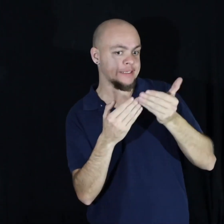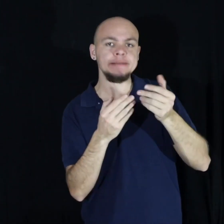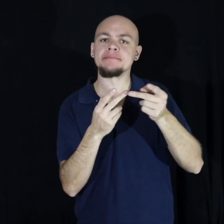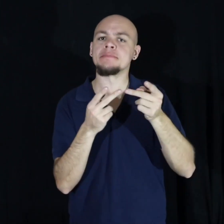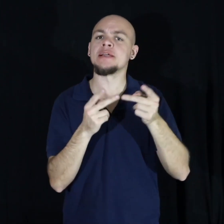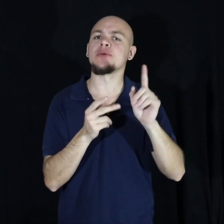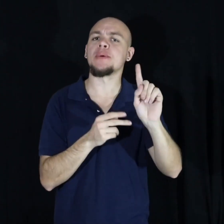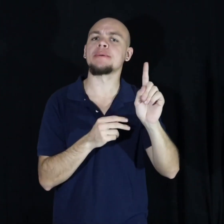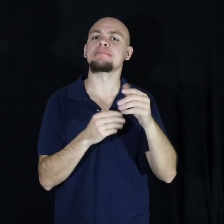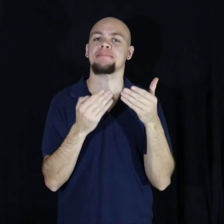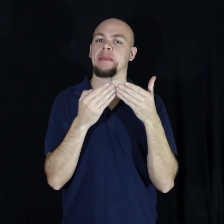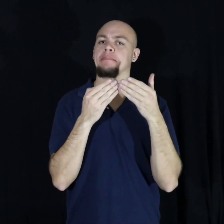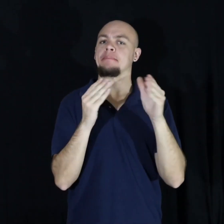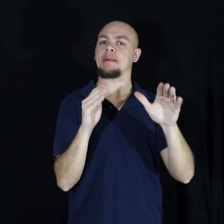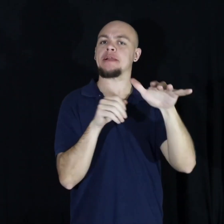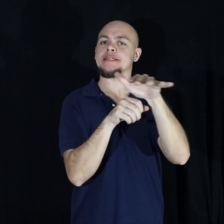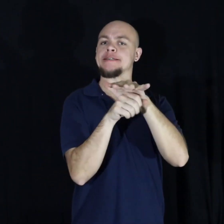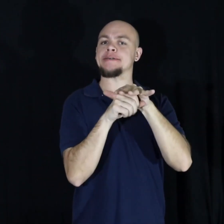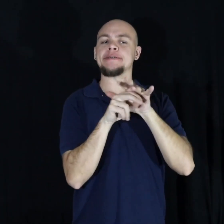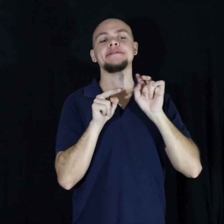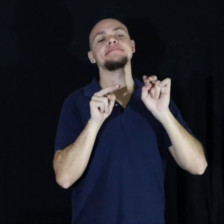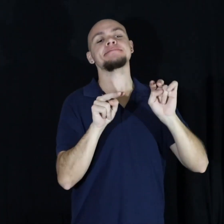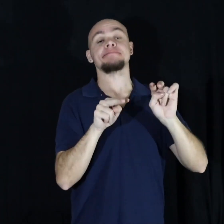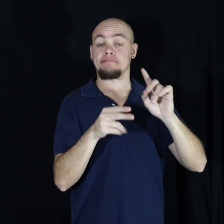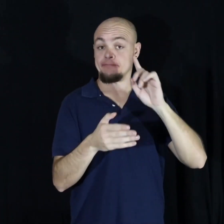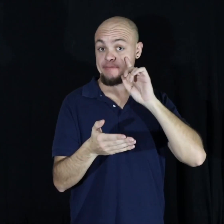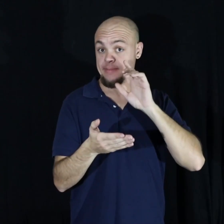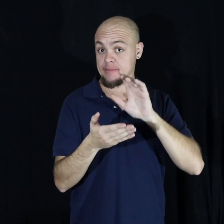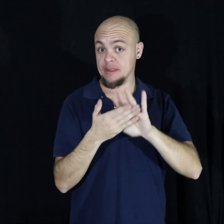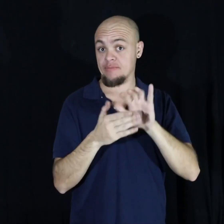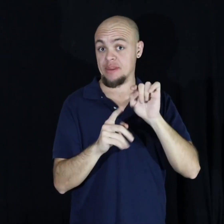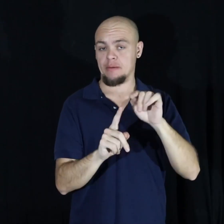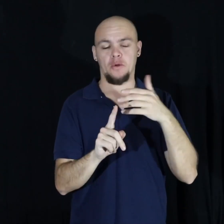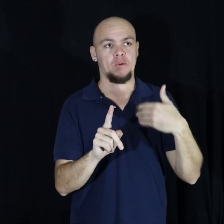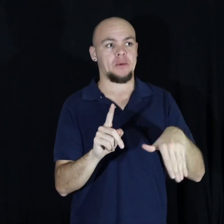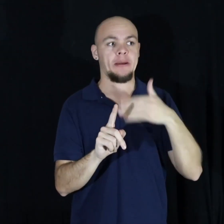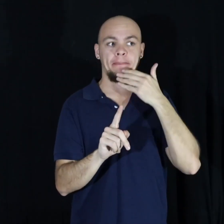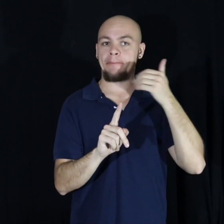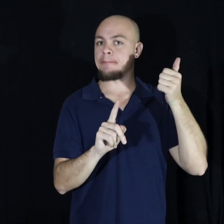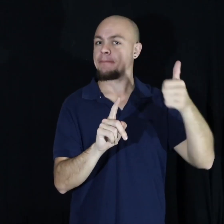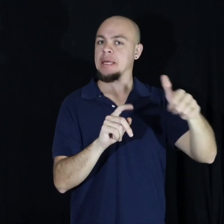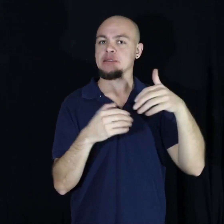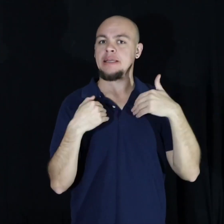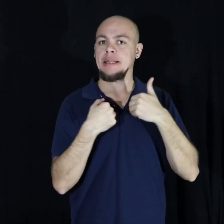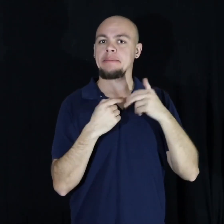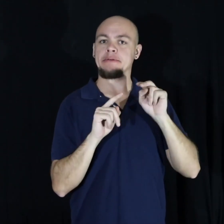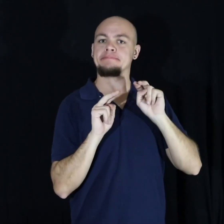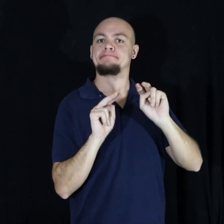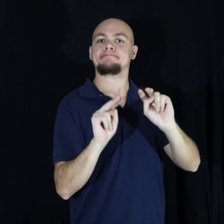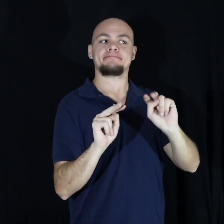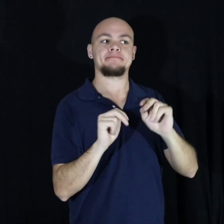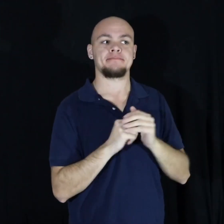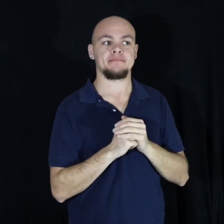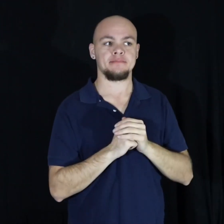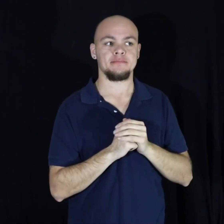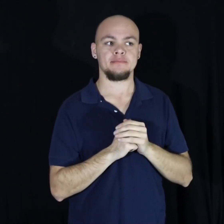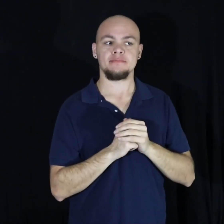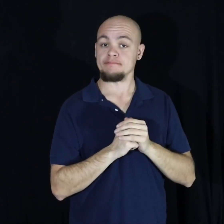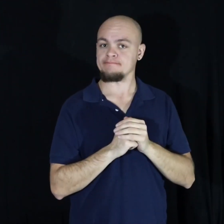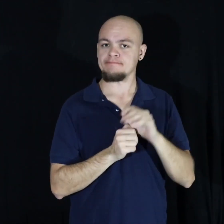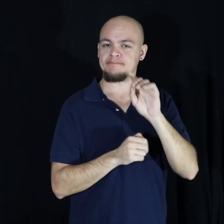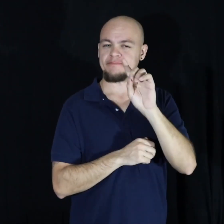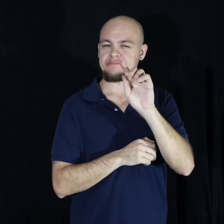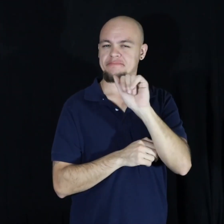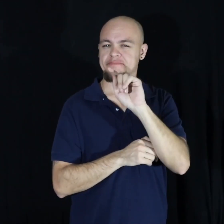was from the public viewing area, as, believe it or not, this is where the best view of the animals are. When I collected